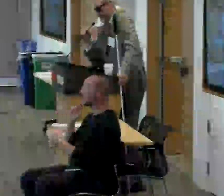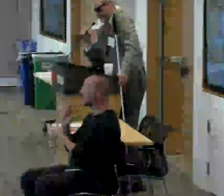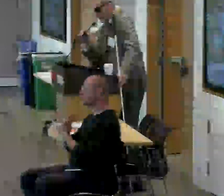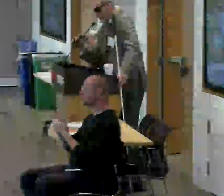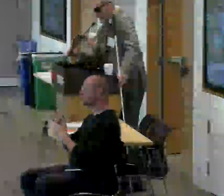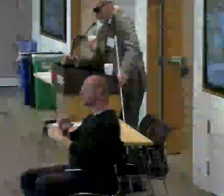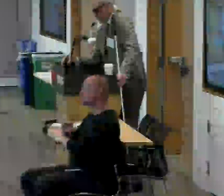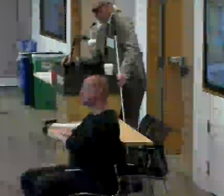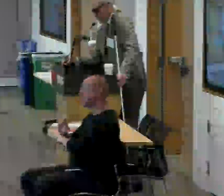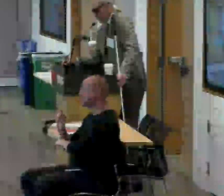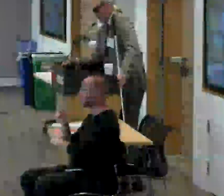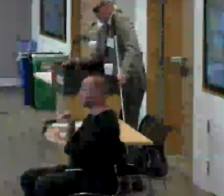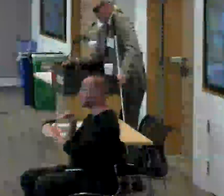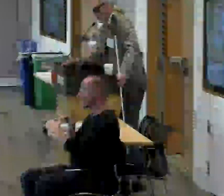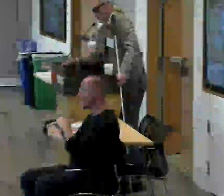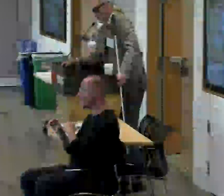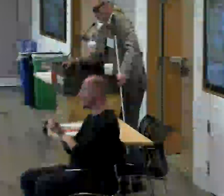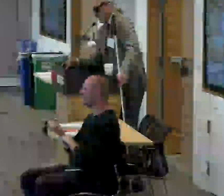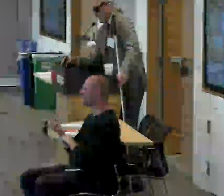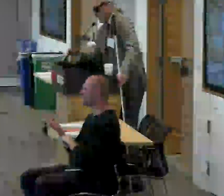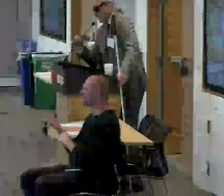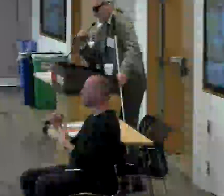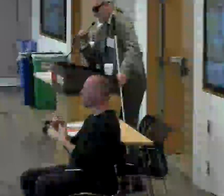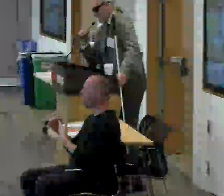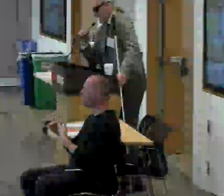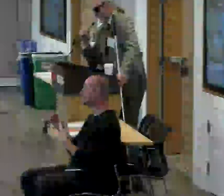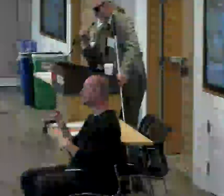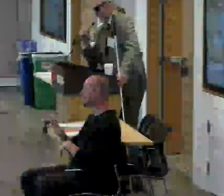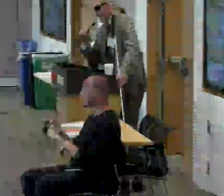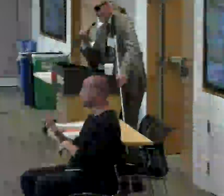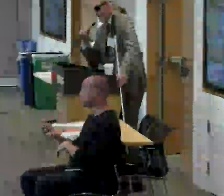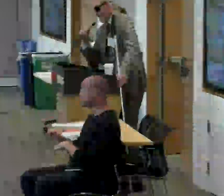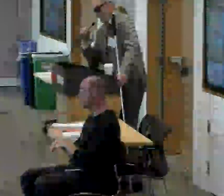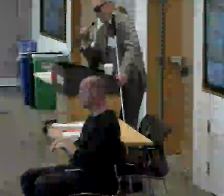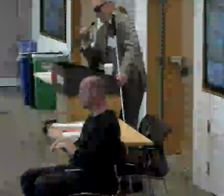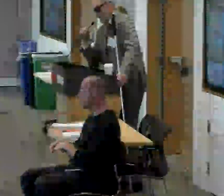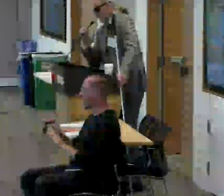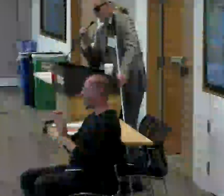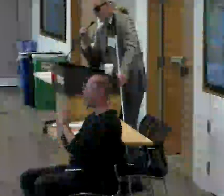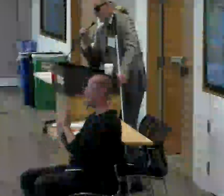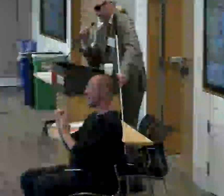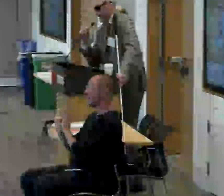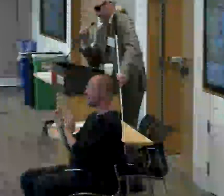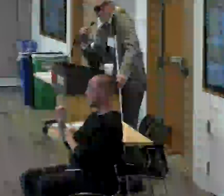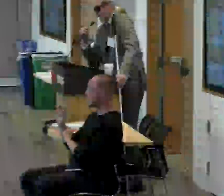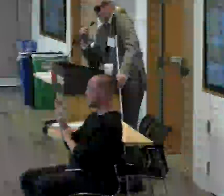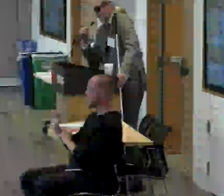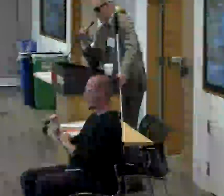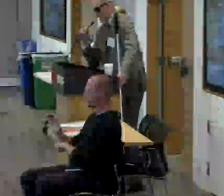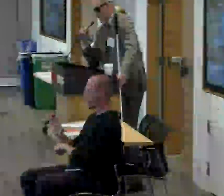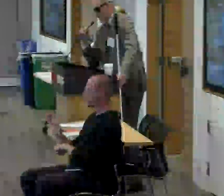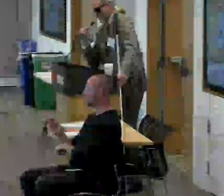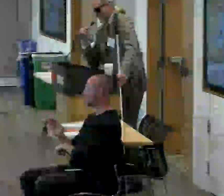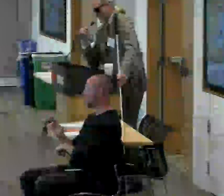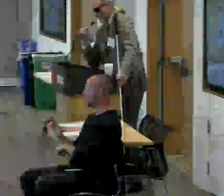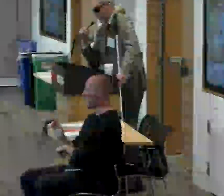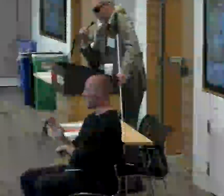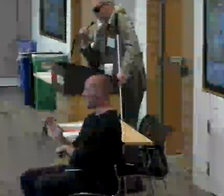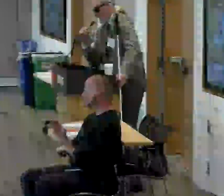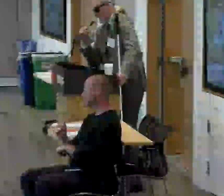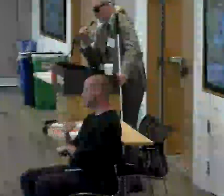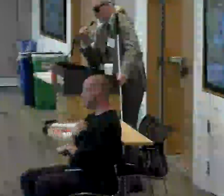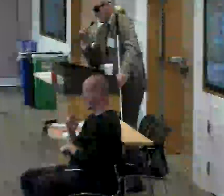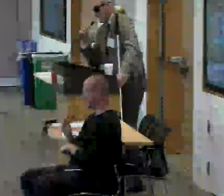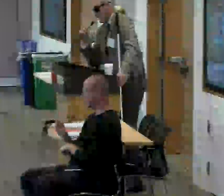several restroom options. There are restrooms in the elevator lobby to the left. And as you come back to reception, if you go